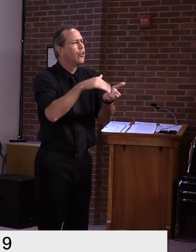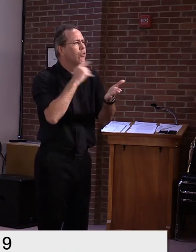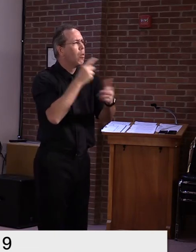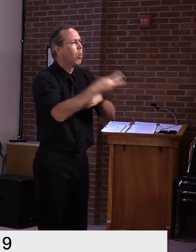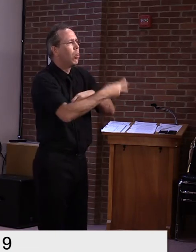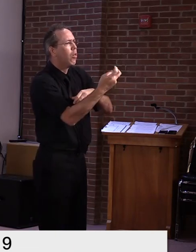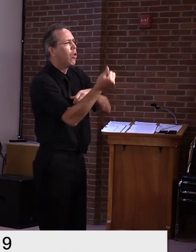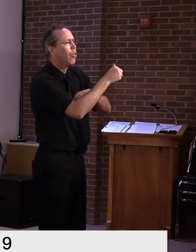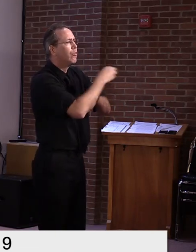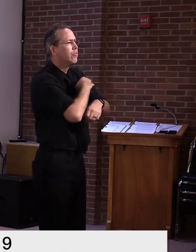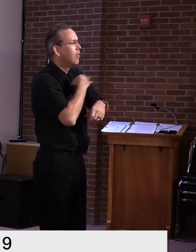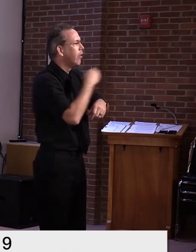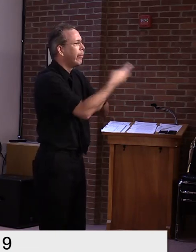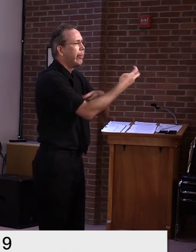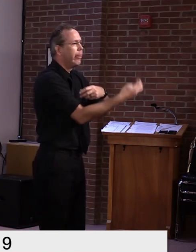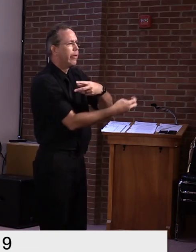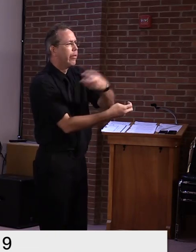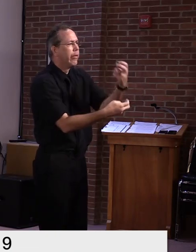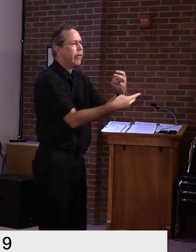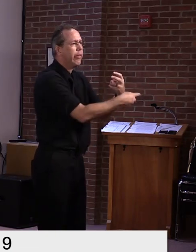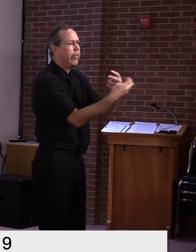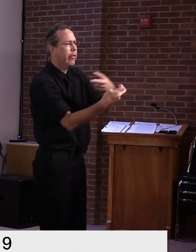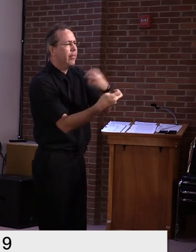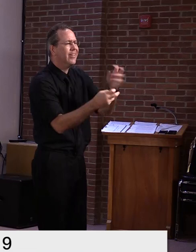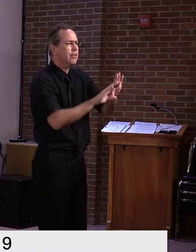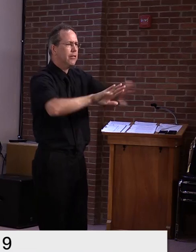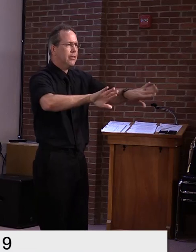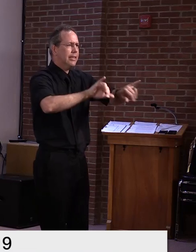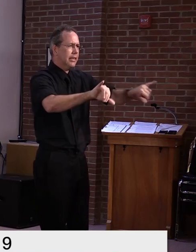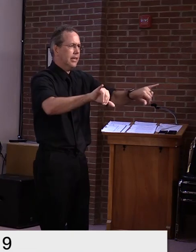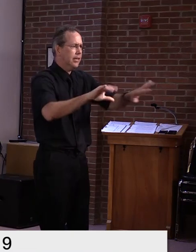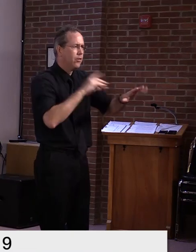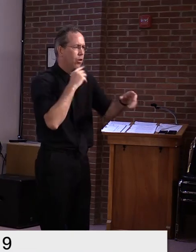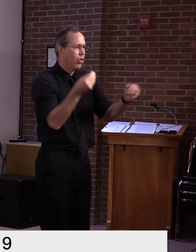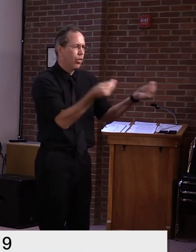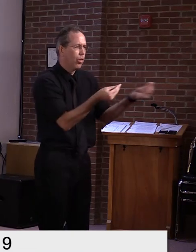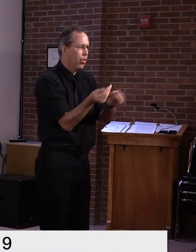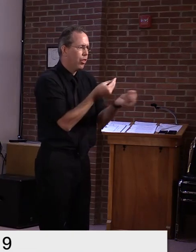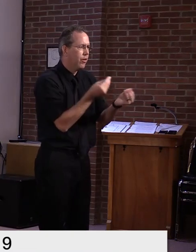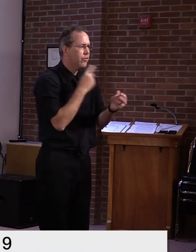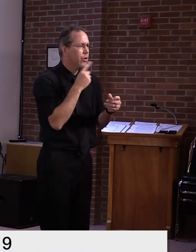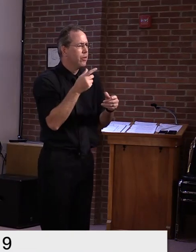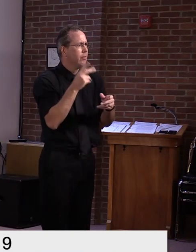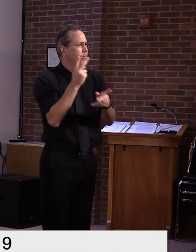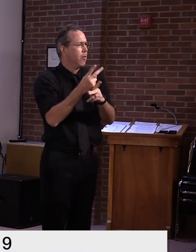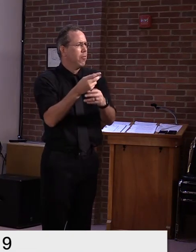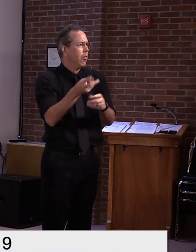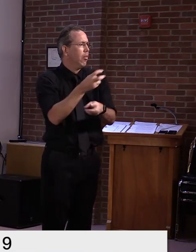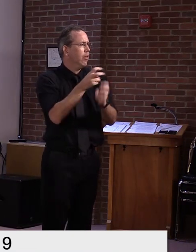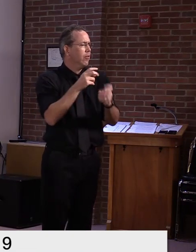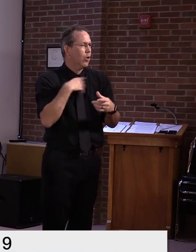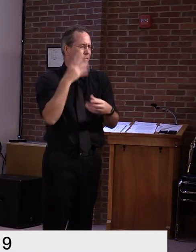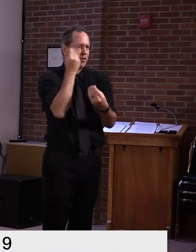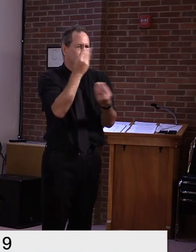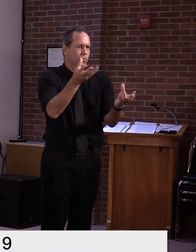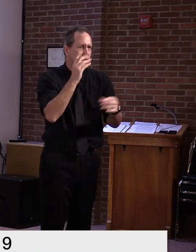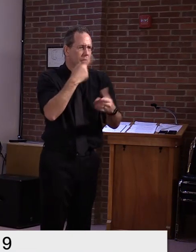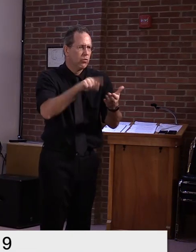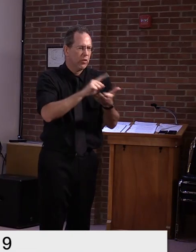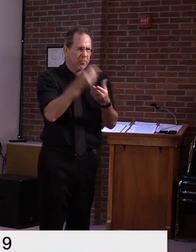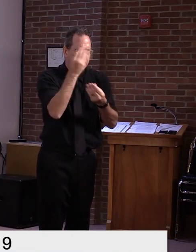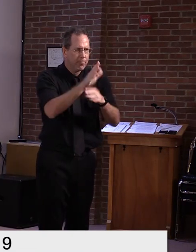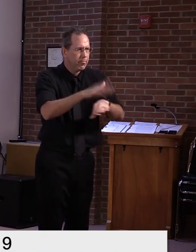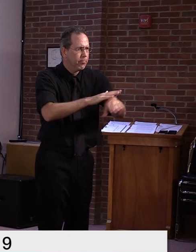programs to make sure that we don't poach off the system. And frankly, if you're an employee of the